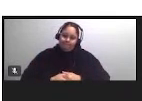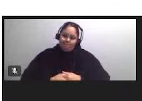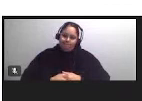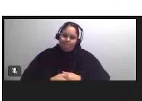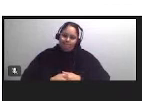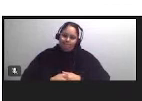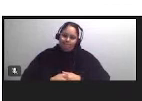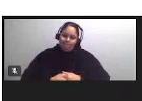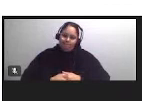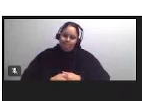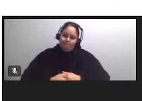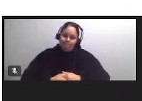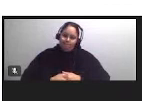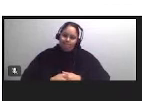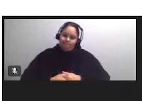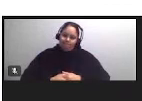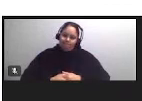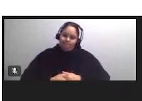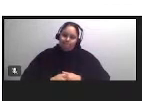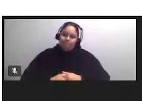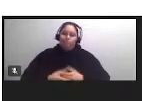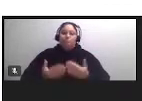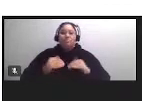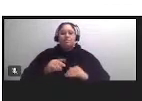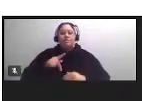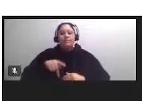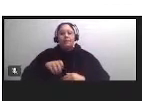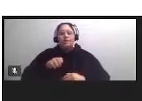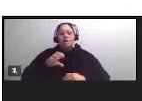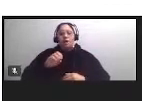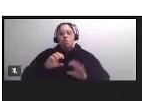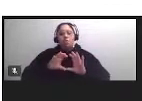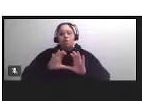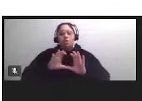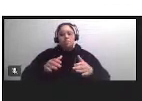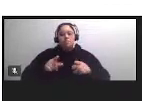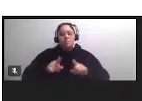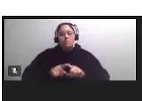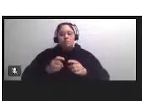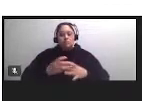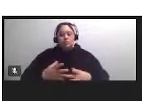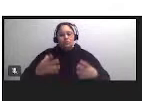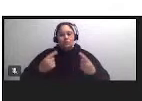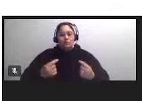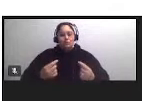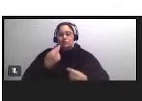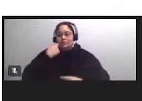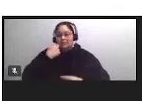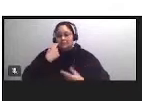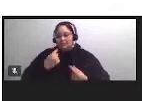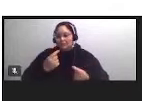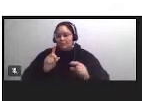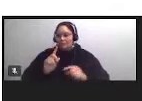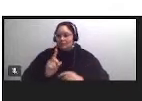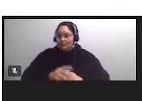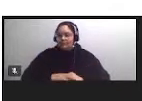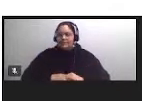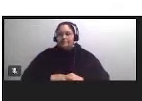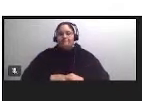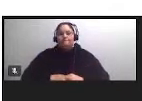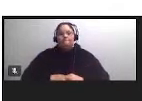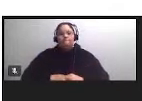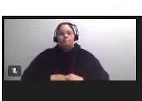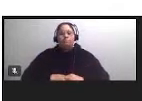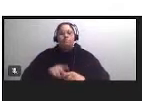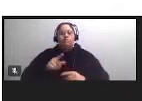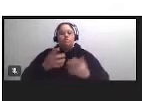Then something that the PO section has also started doing more recently is that they have